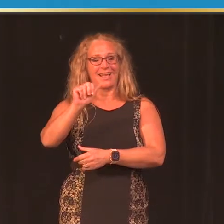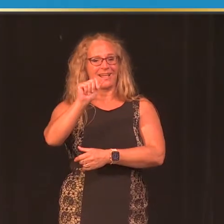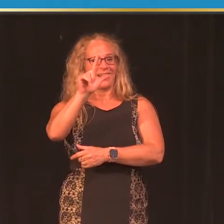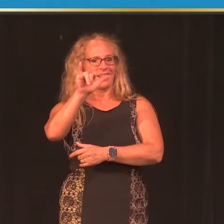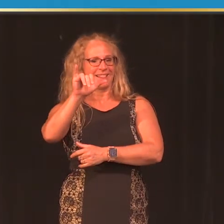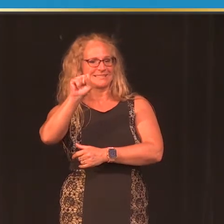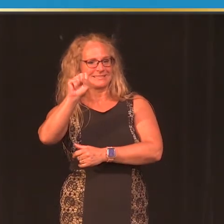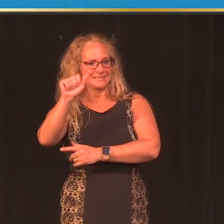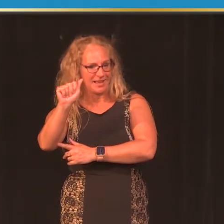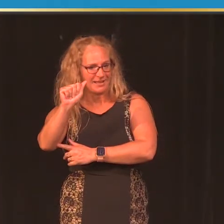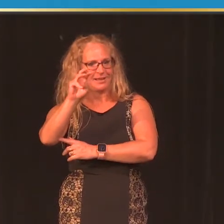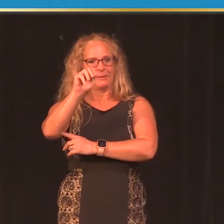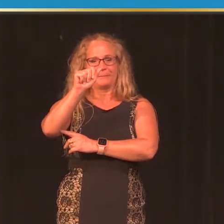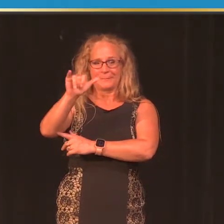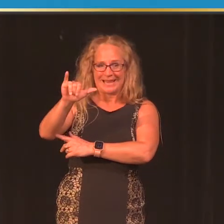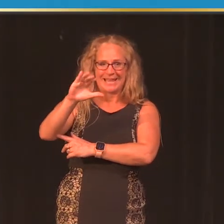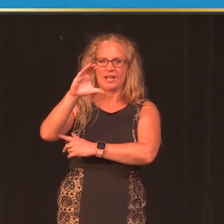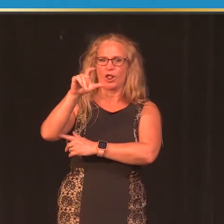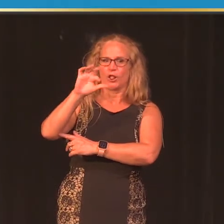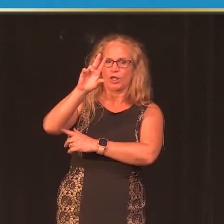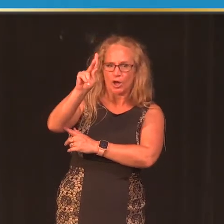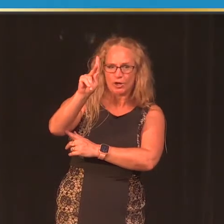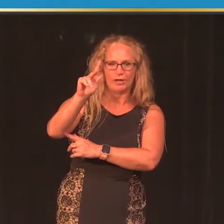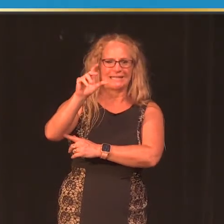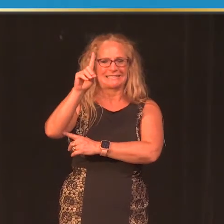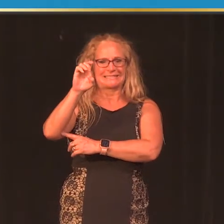senior representative, Alyssa May Clark DeCare.